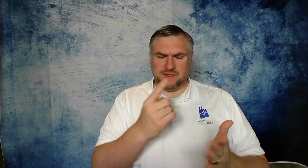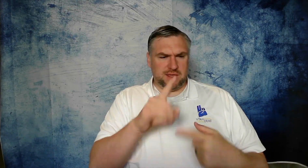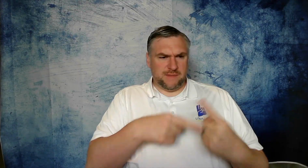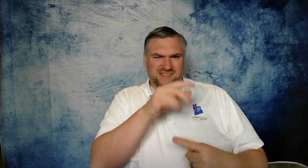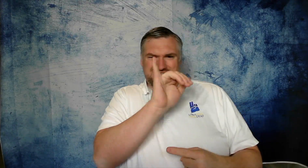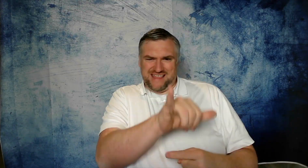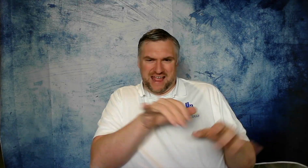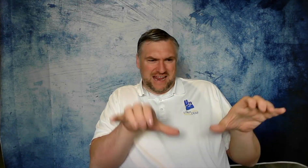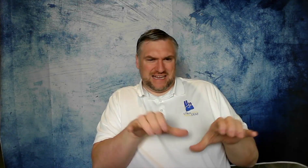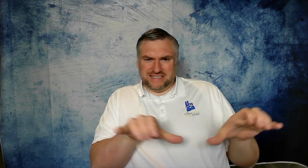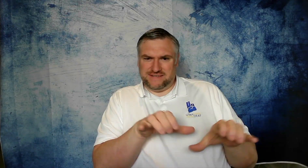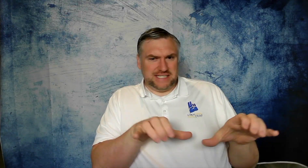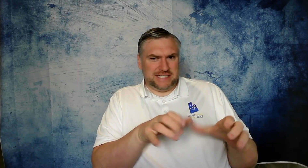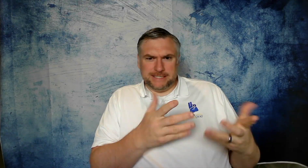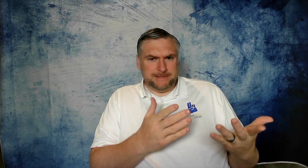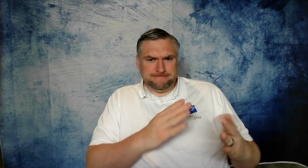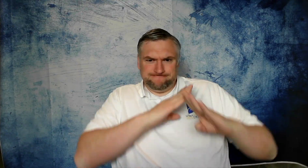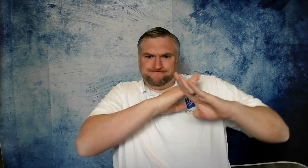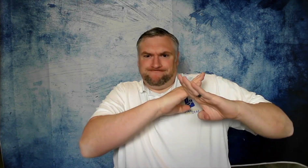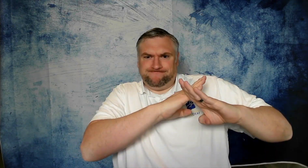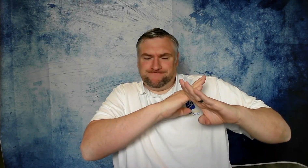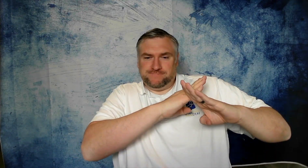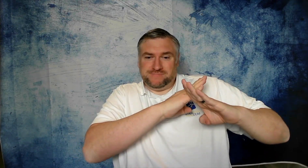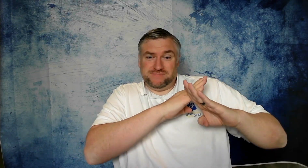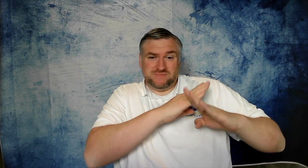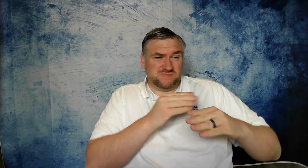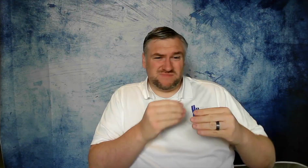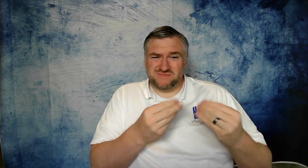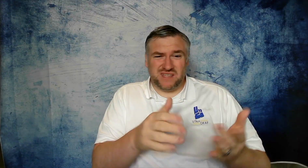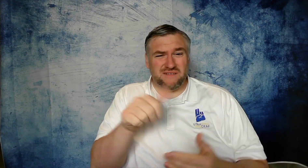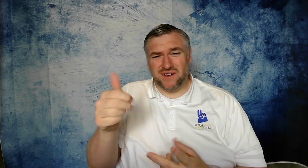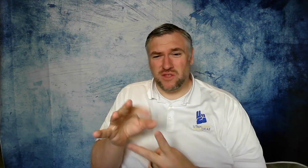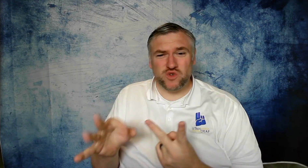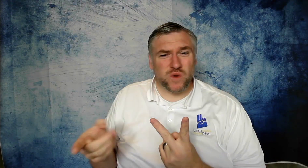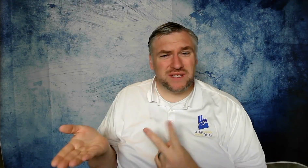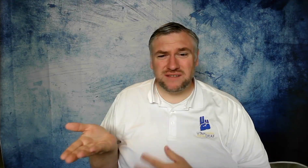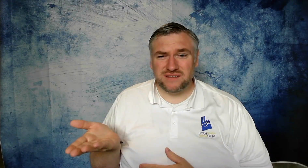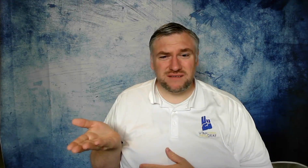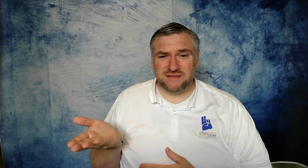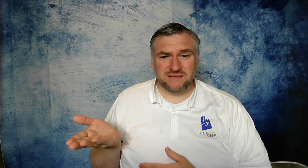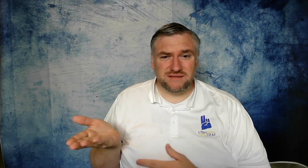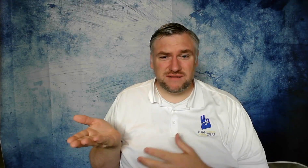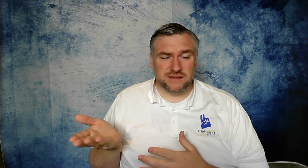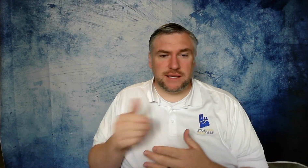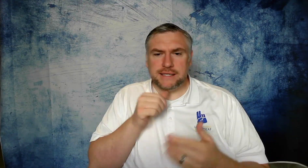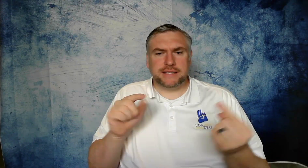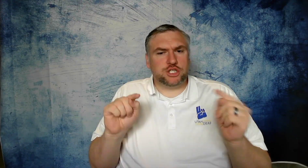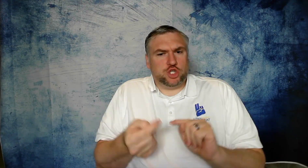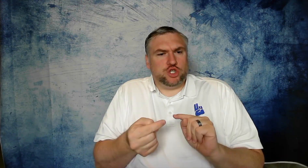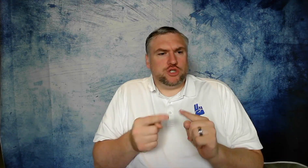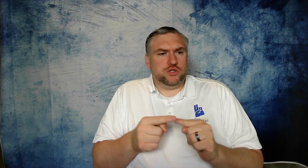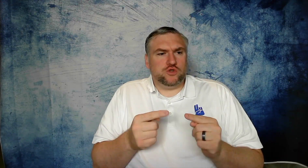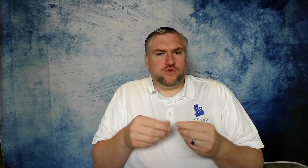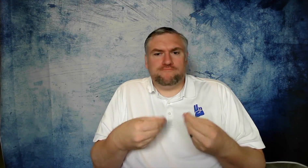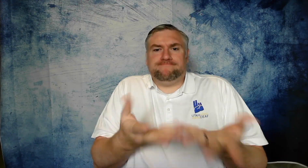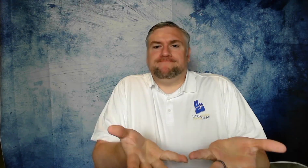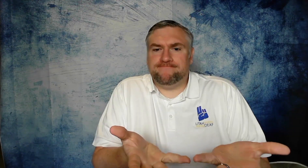Maybe there's something about that activity that has become a barrier to the student. So give another choice. It doesn't hurt